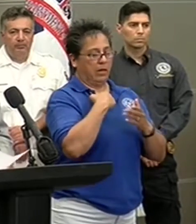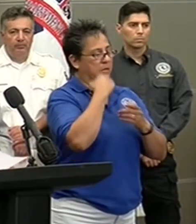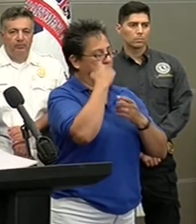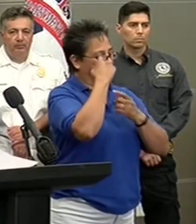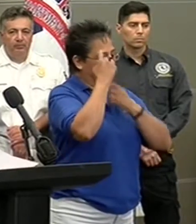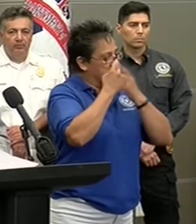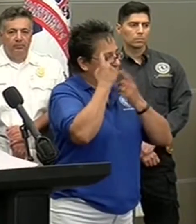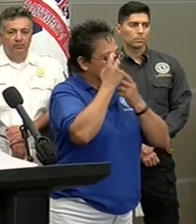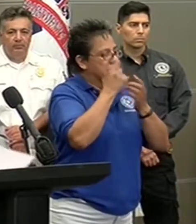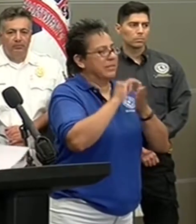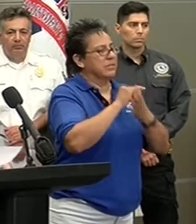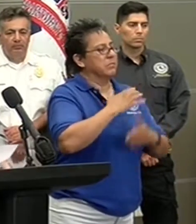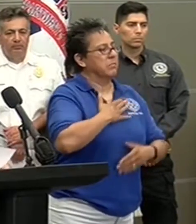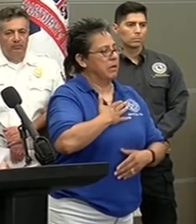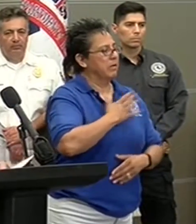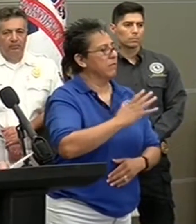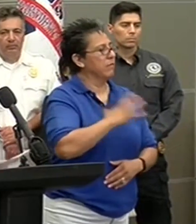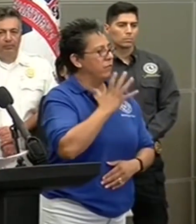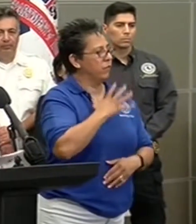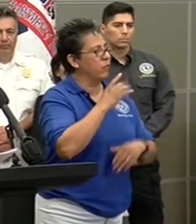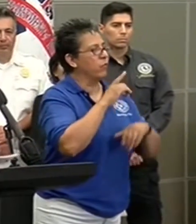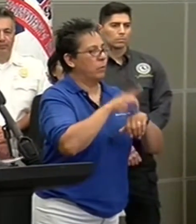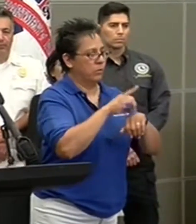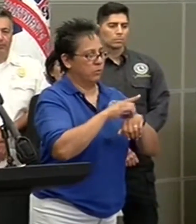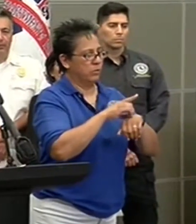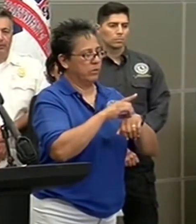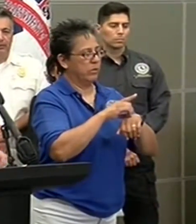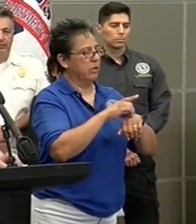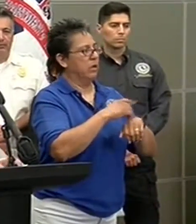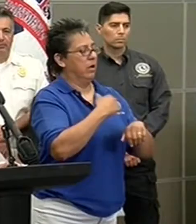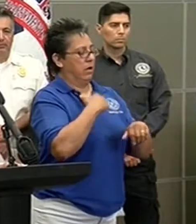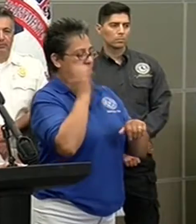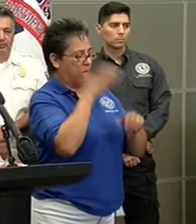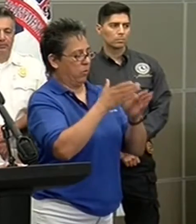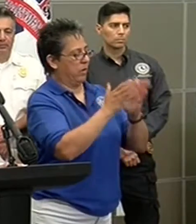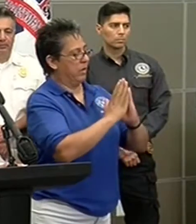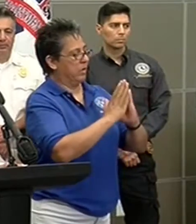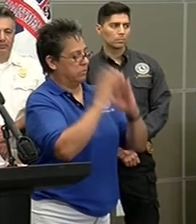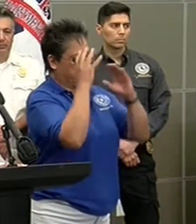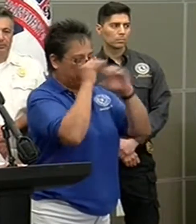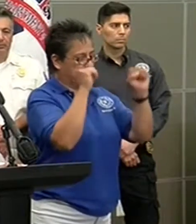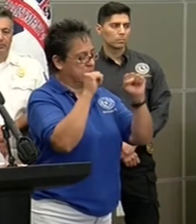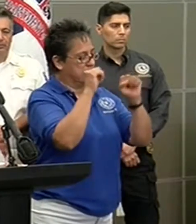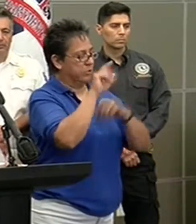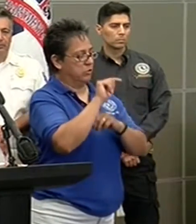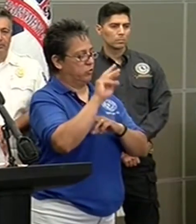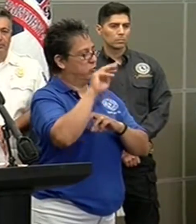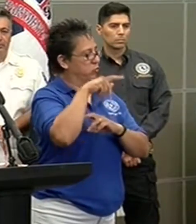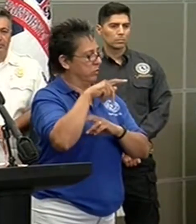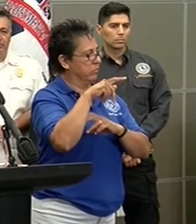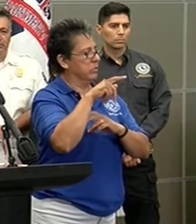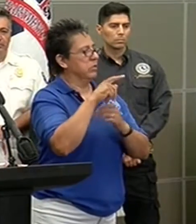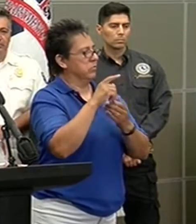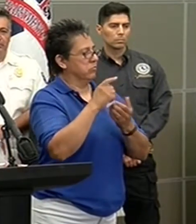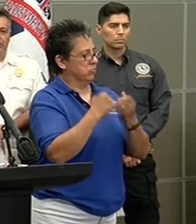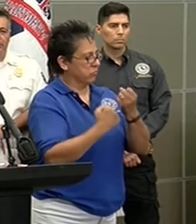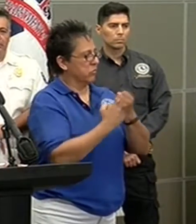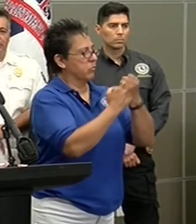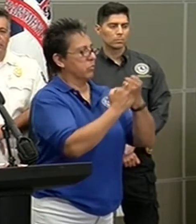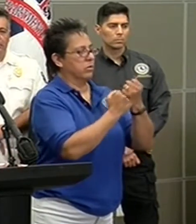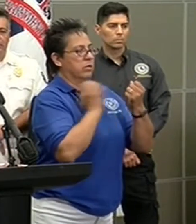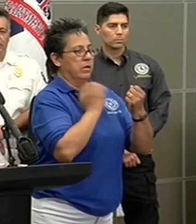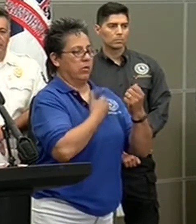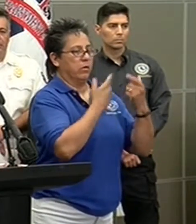is my formal duty. I will ask President Trump to support our efforts with any and all federal resources that are